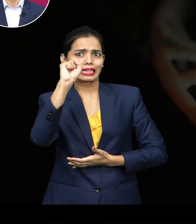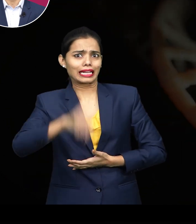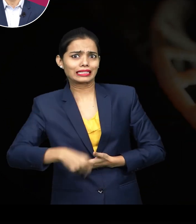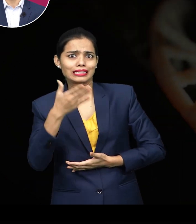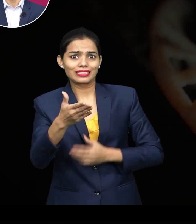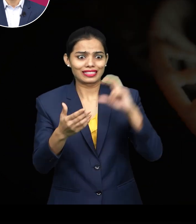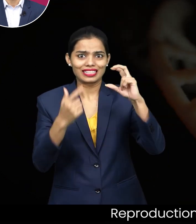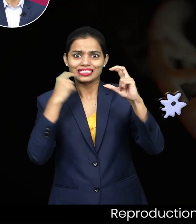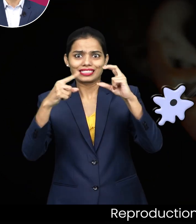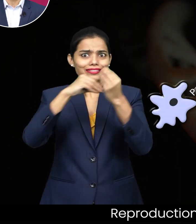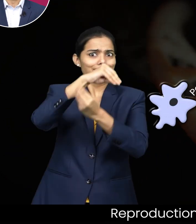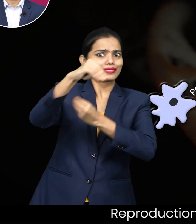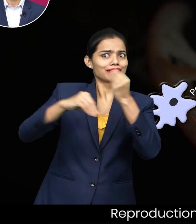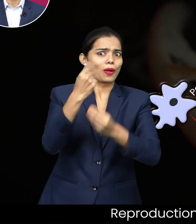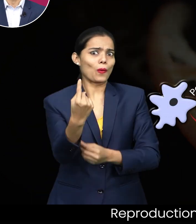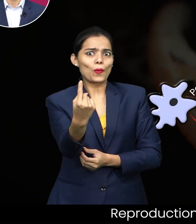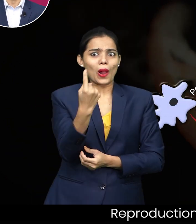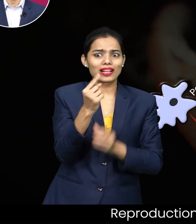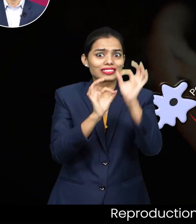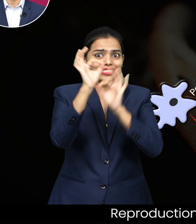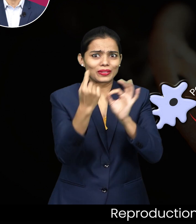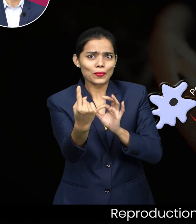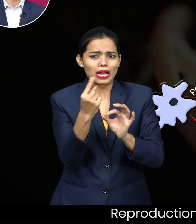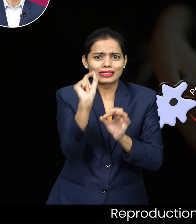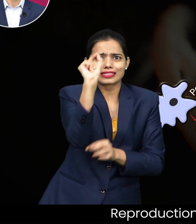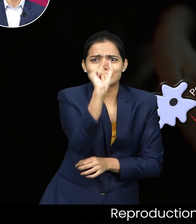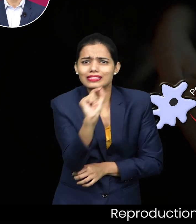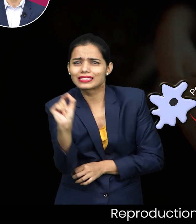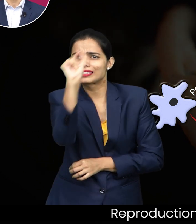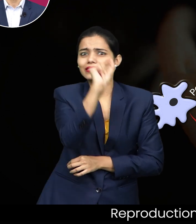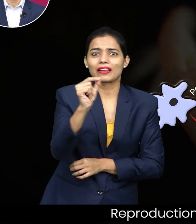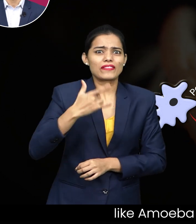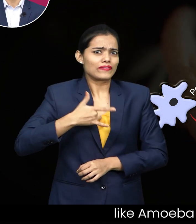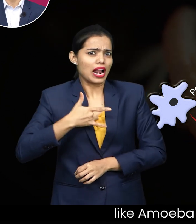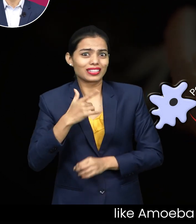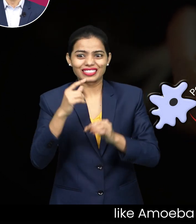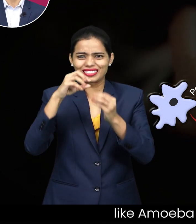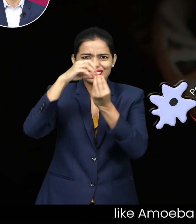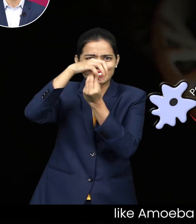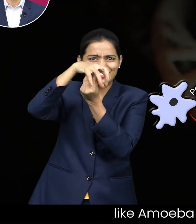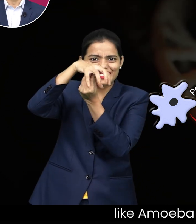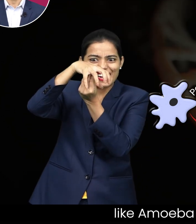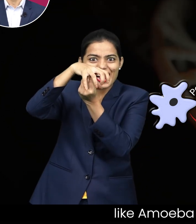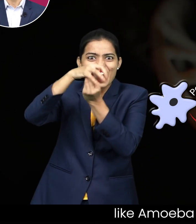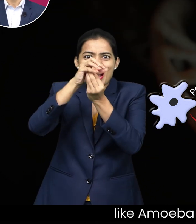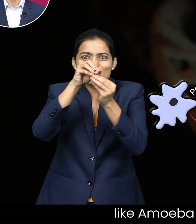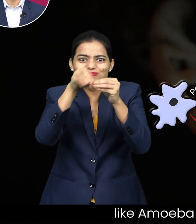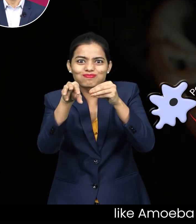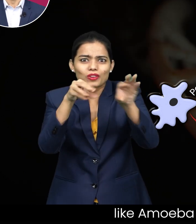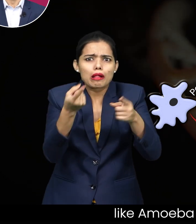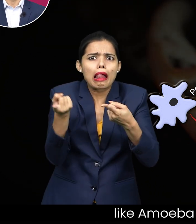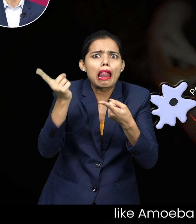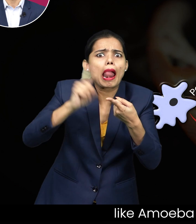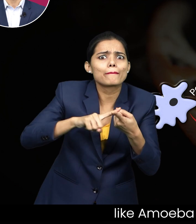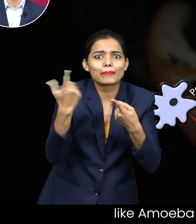Yes, it is. Reproduction in unicellular organisms like amoeba occurs by